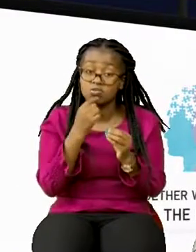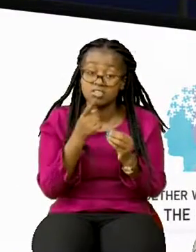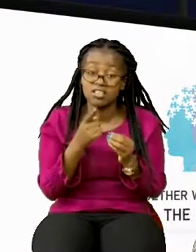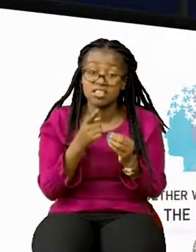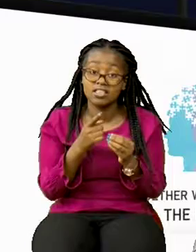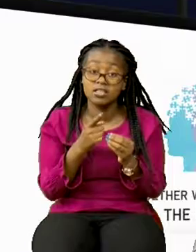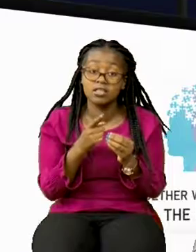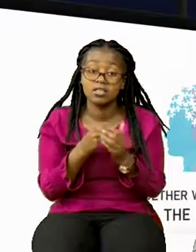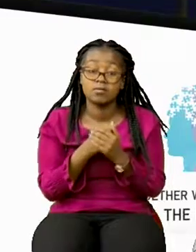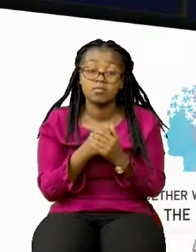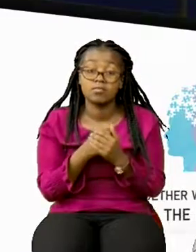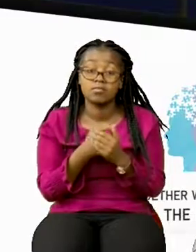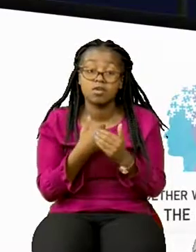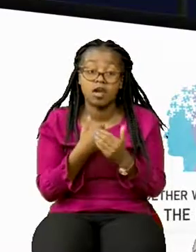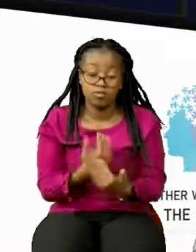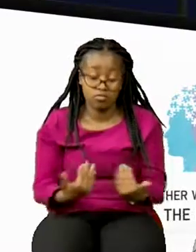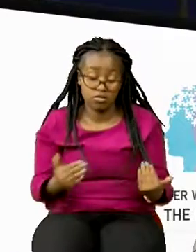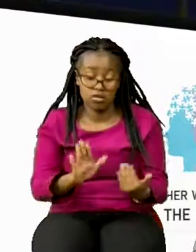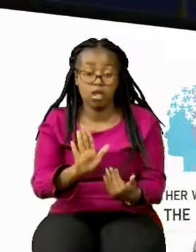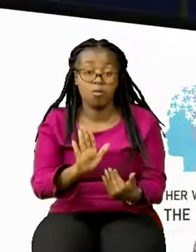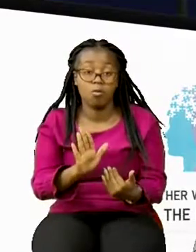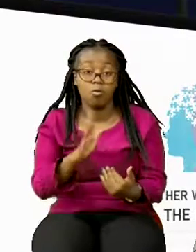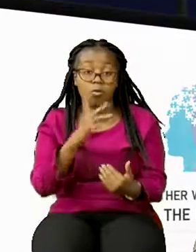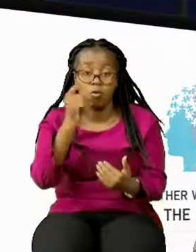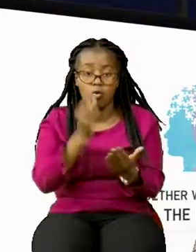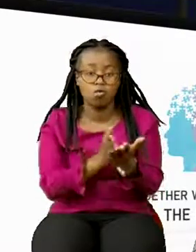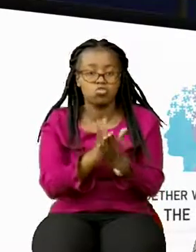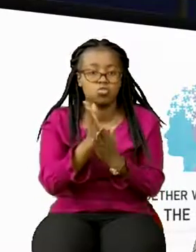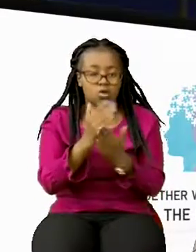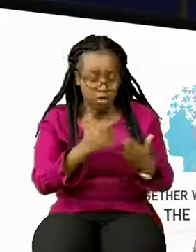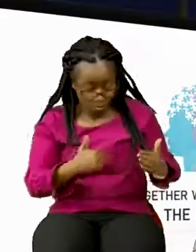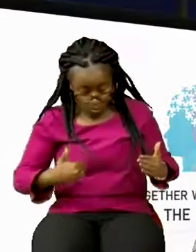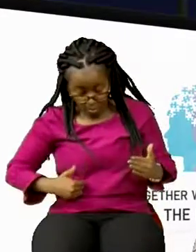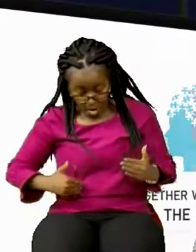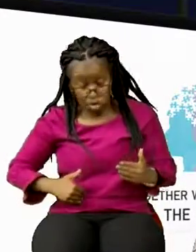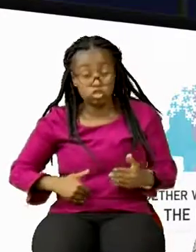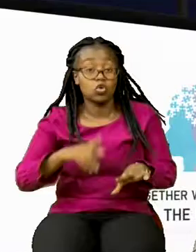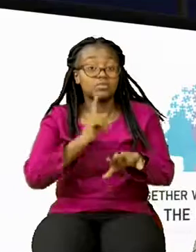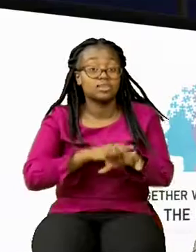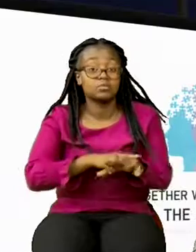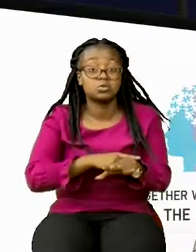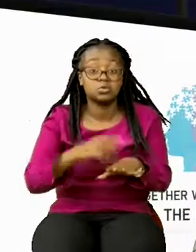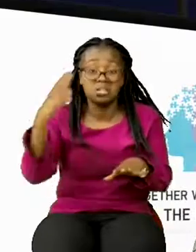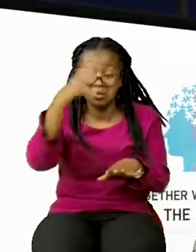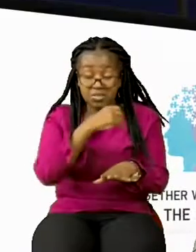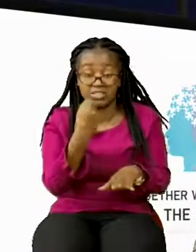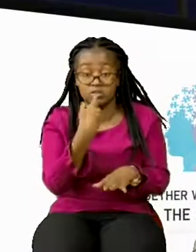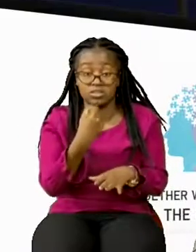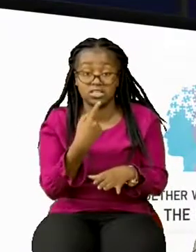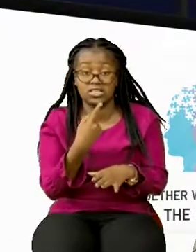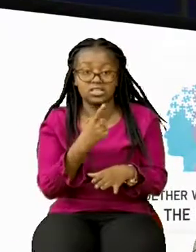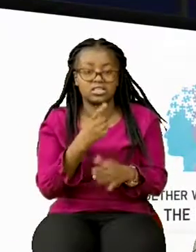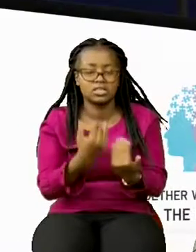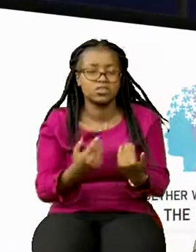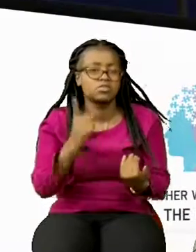they actually had their child go through an operation when it was a misdiagnosis that the child was deaf